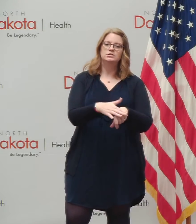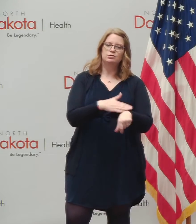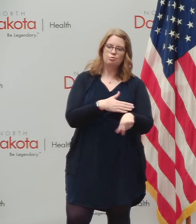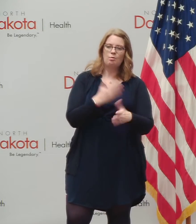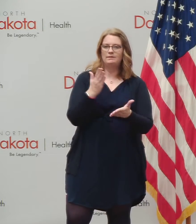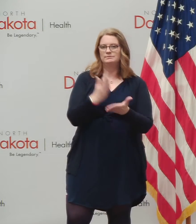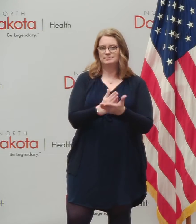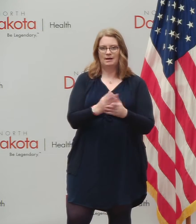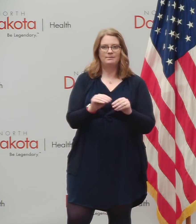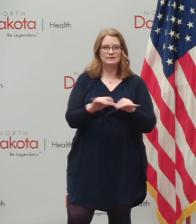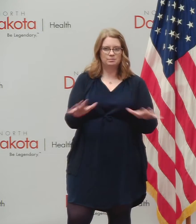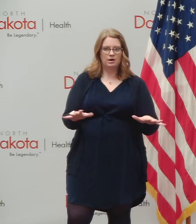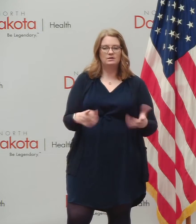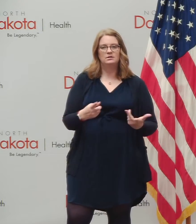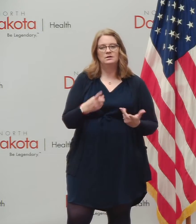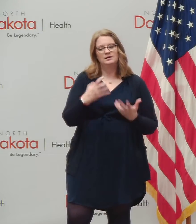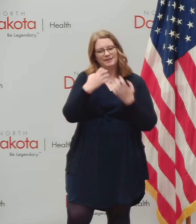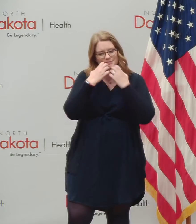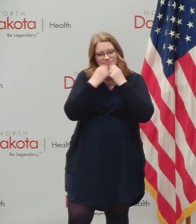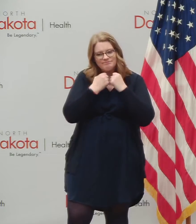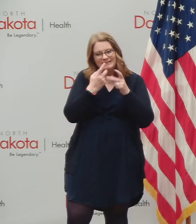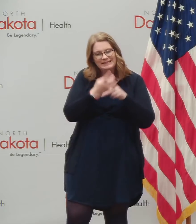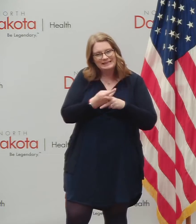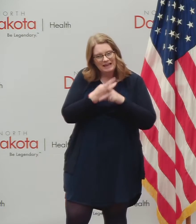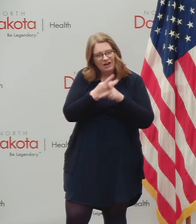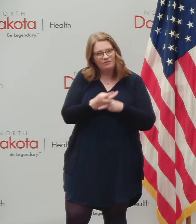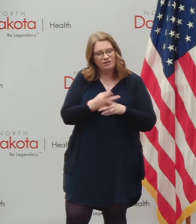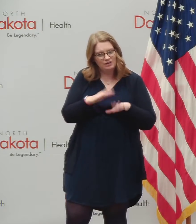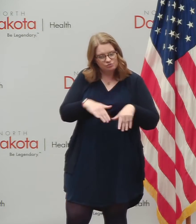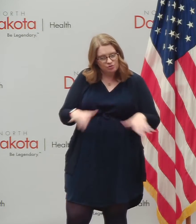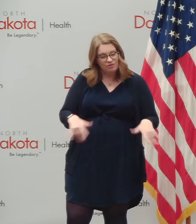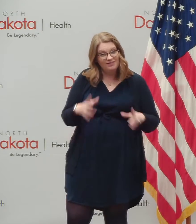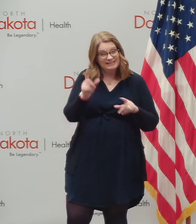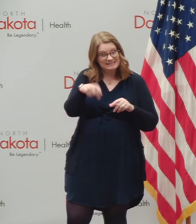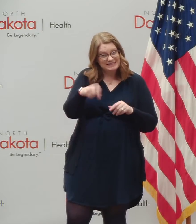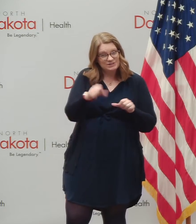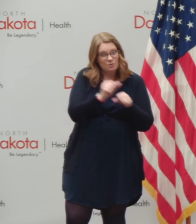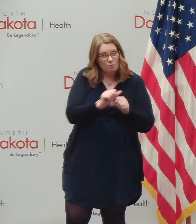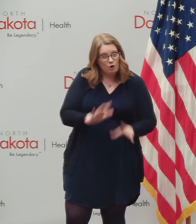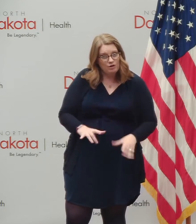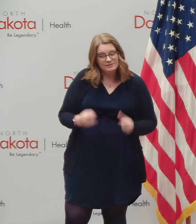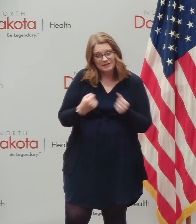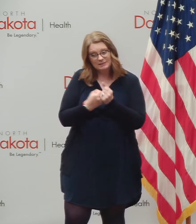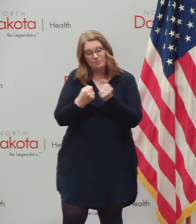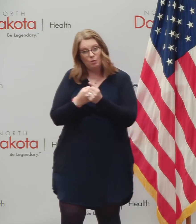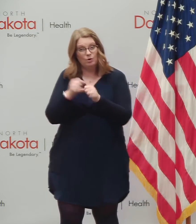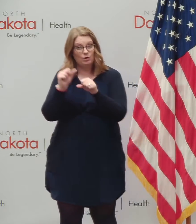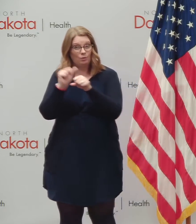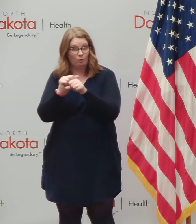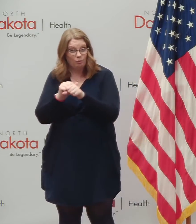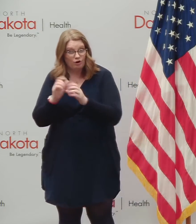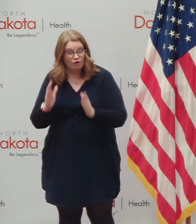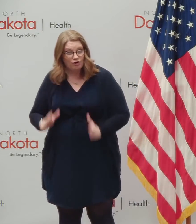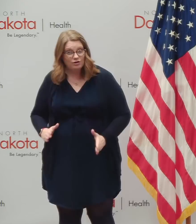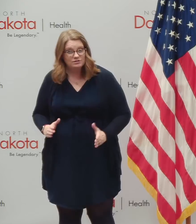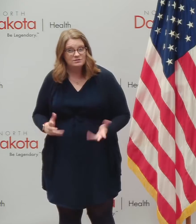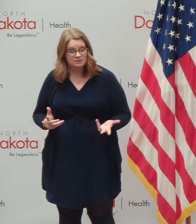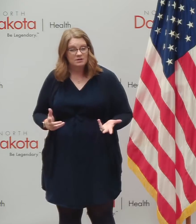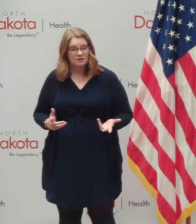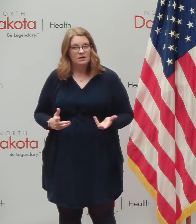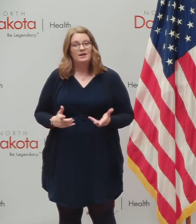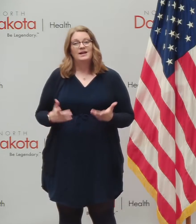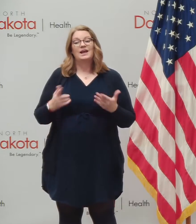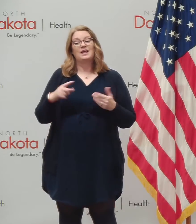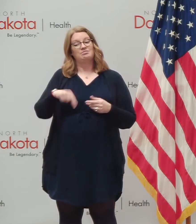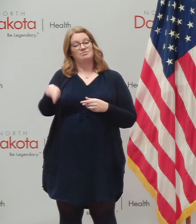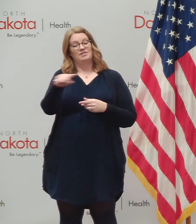of the pandemic. They've been caring for the children of our essential workers and supporting our workforce, including healthcare workers, to be able to work. And thanks to the